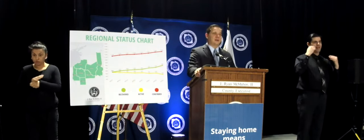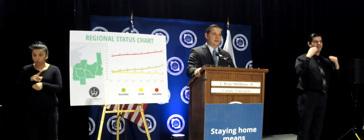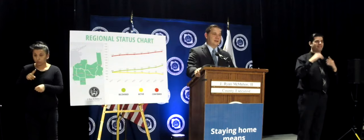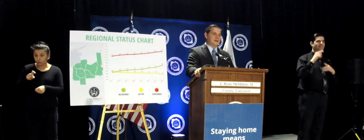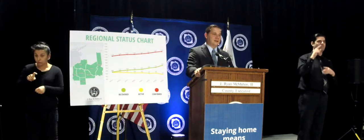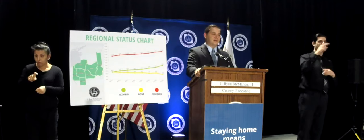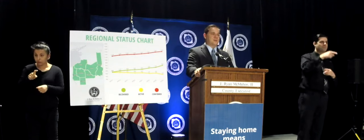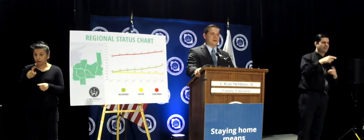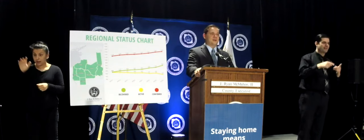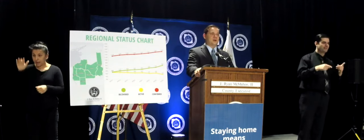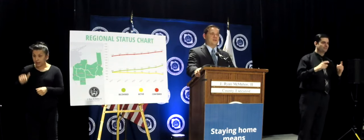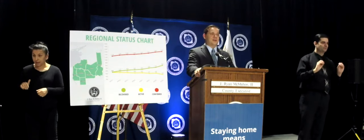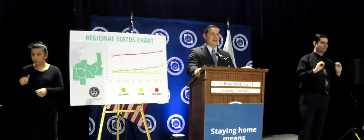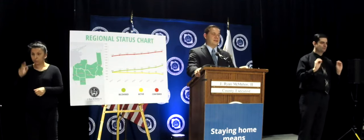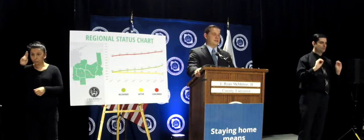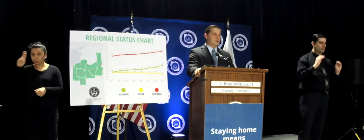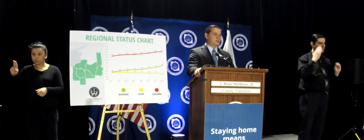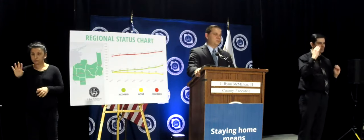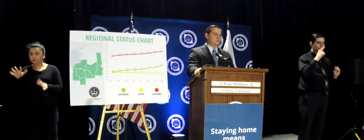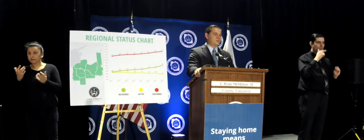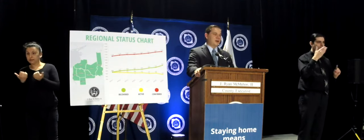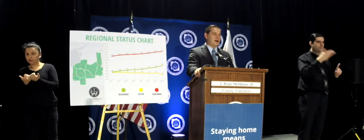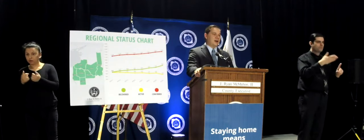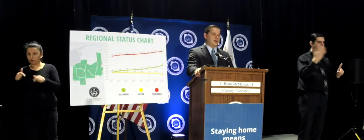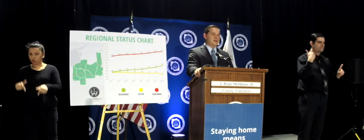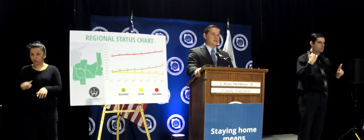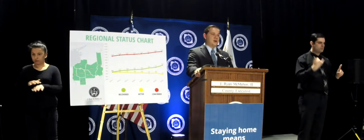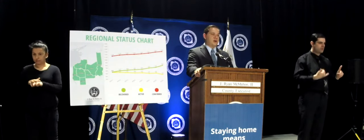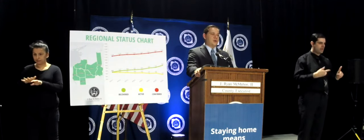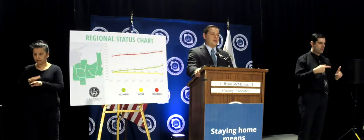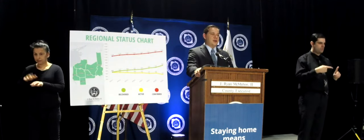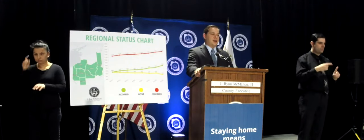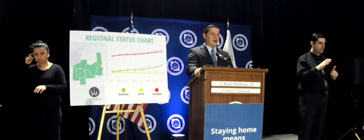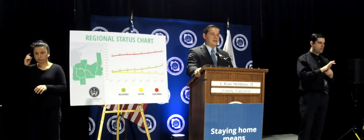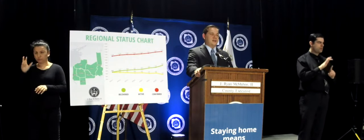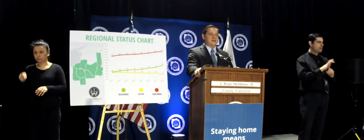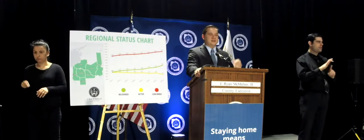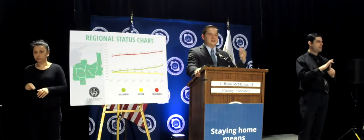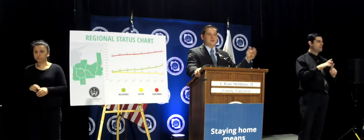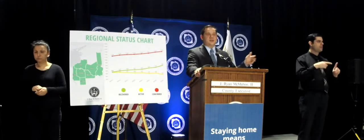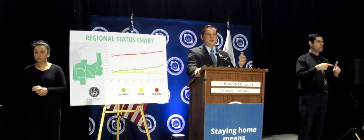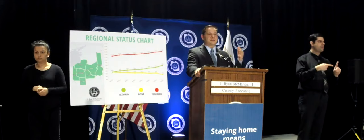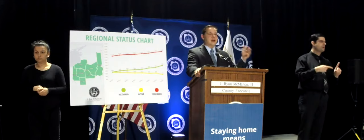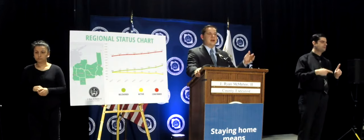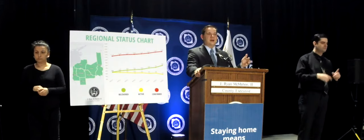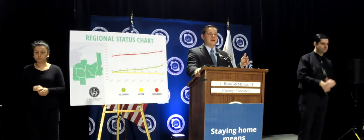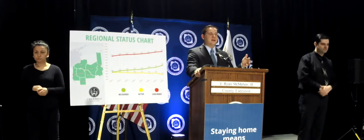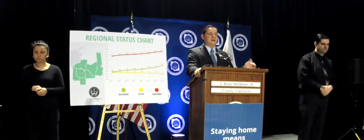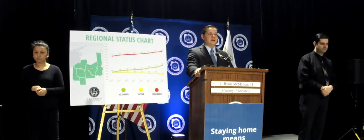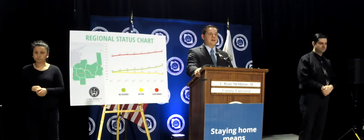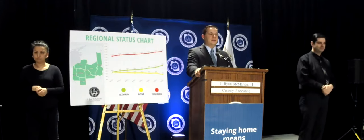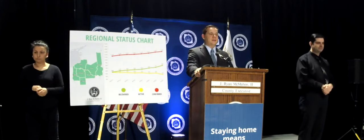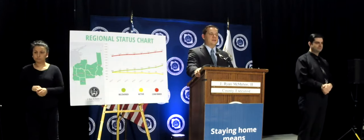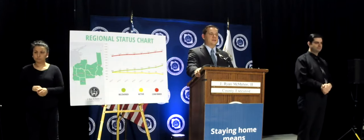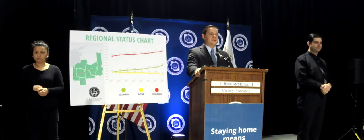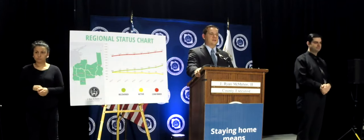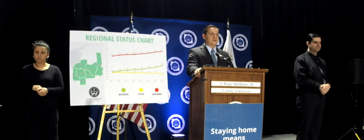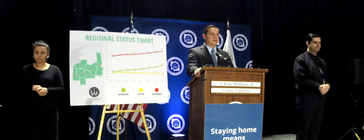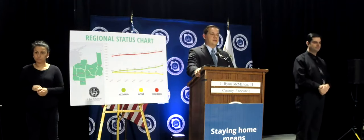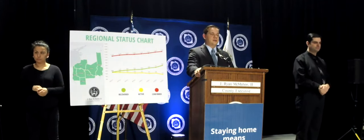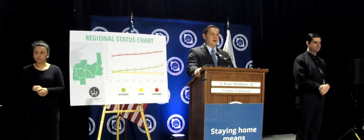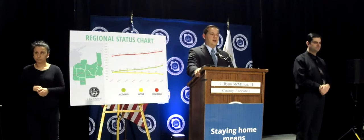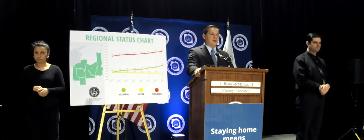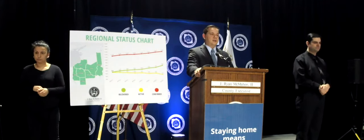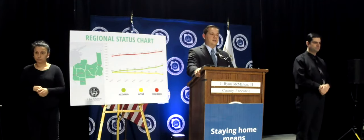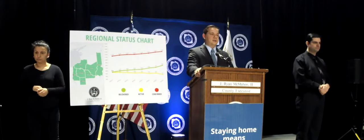star. They're going to make a donut for Dan soon. And so these are things that, this is